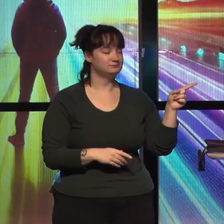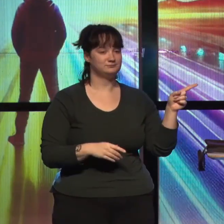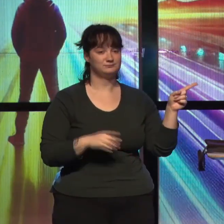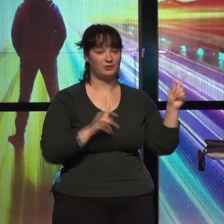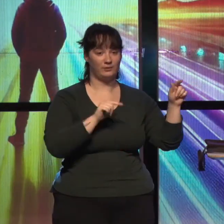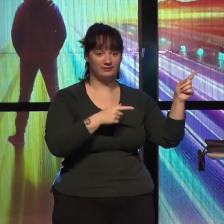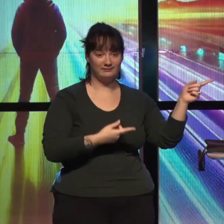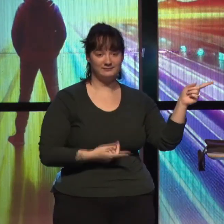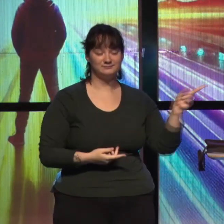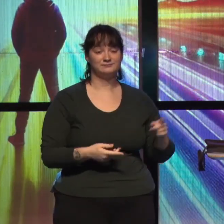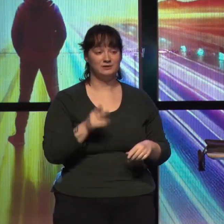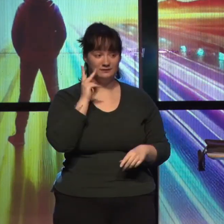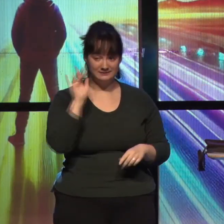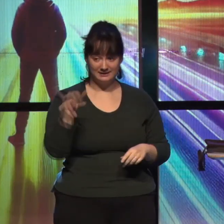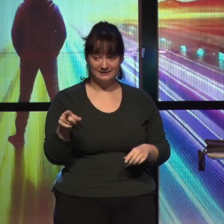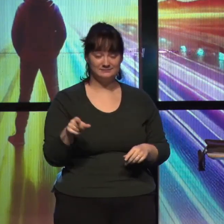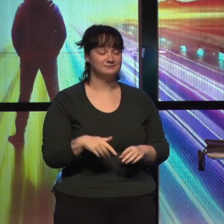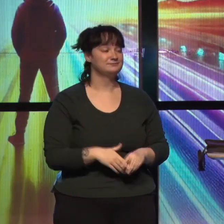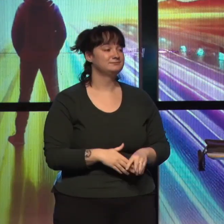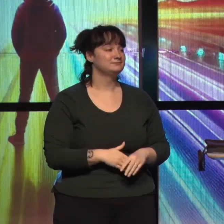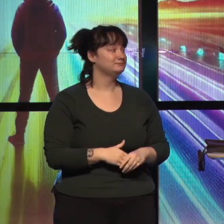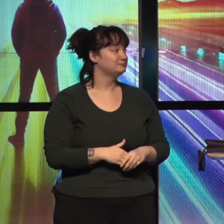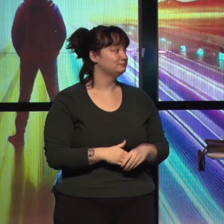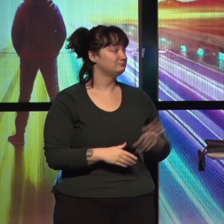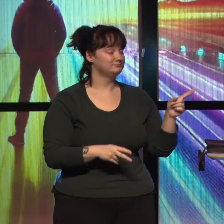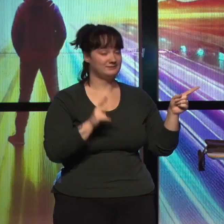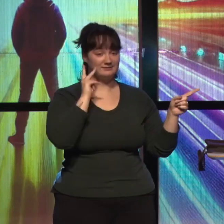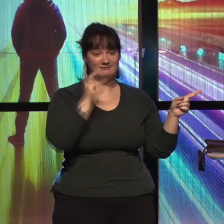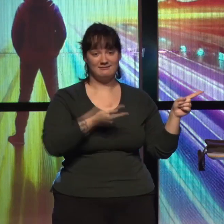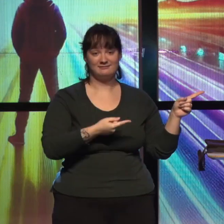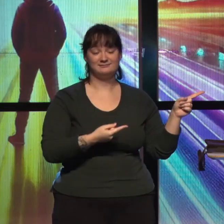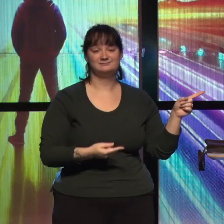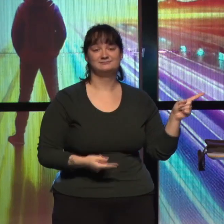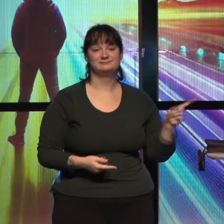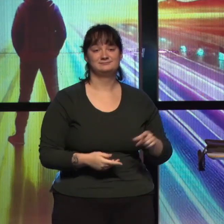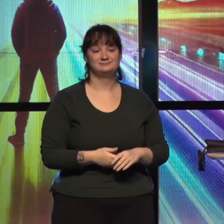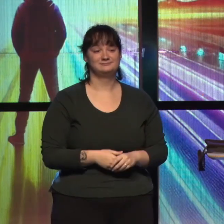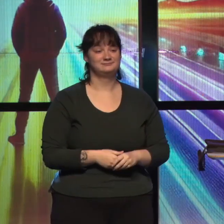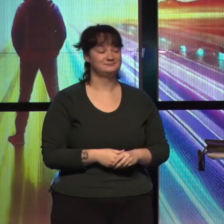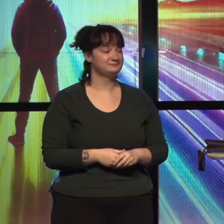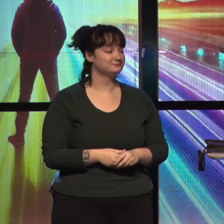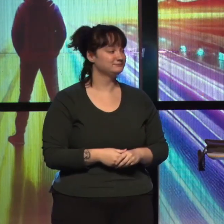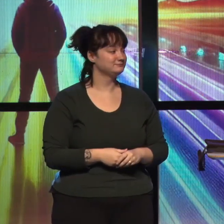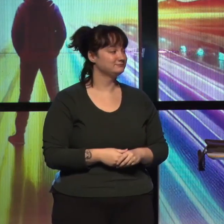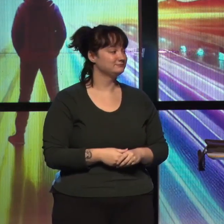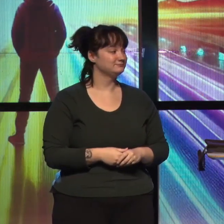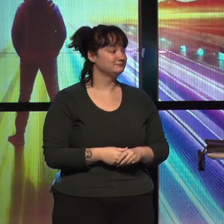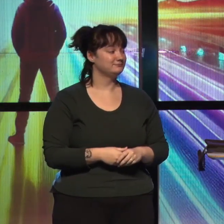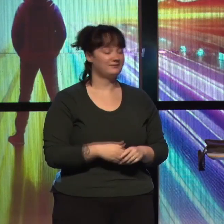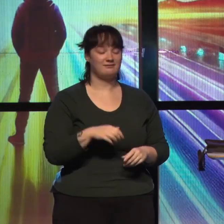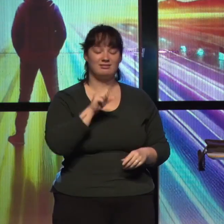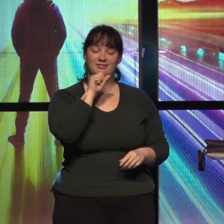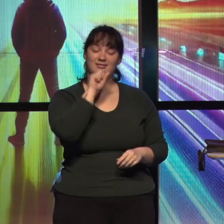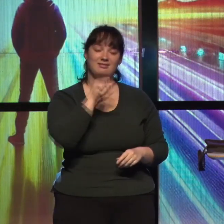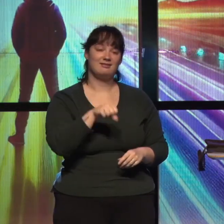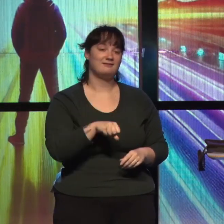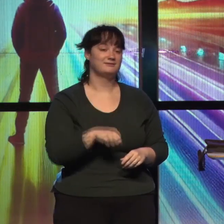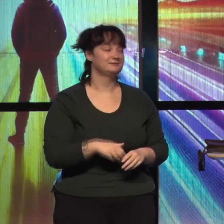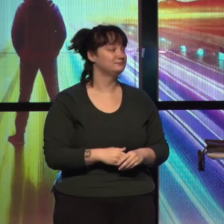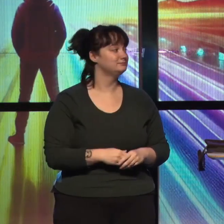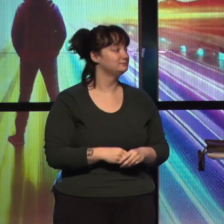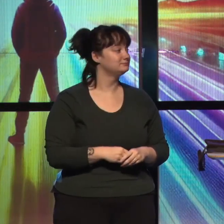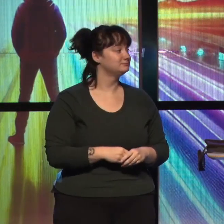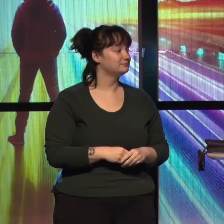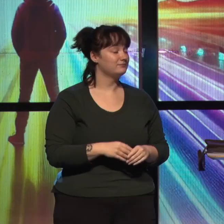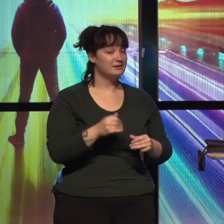seen Hadestown down in Denver? Woo. We saw Aladdin in New York City. Lots of fun. The genie. We took our kid. This